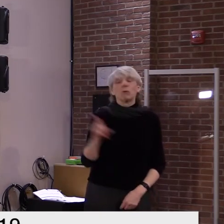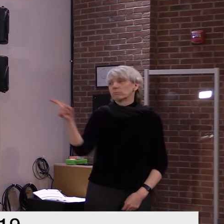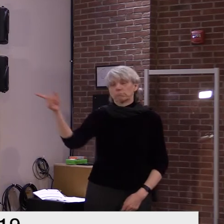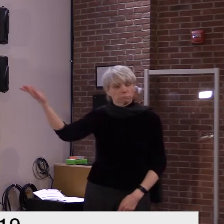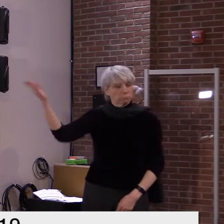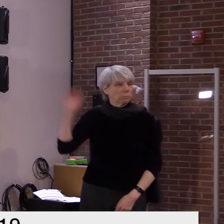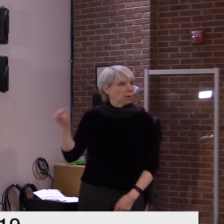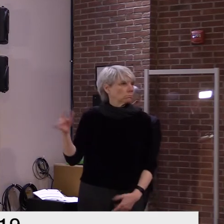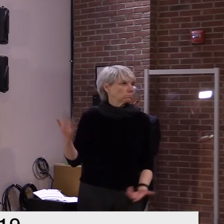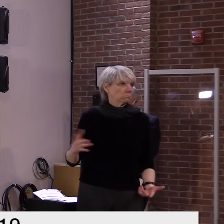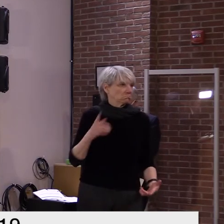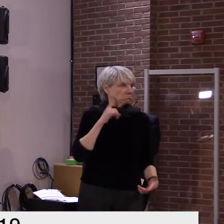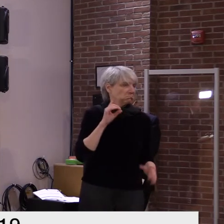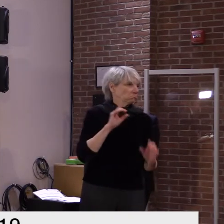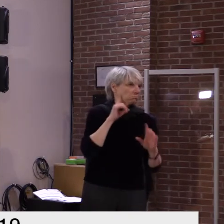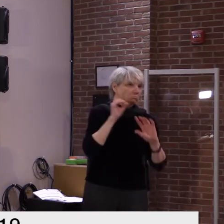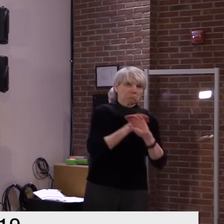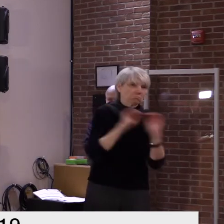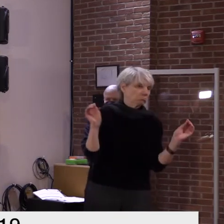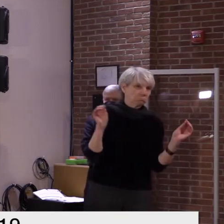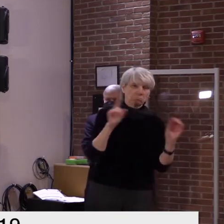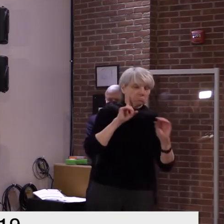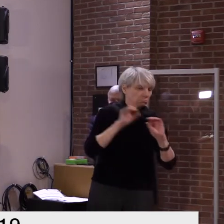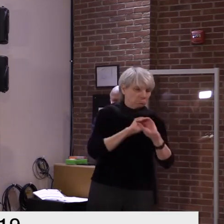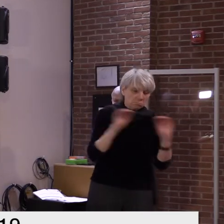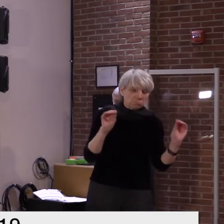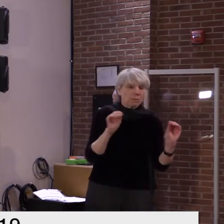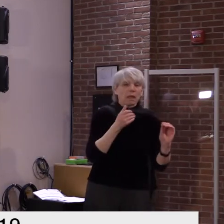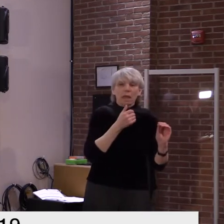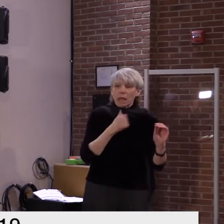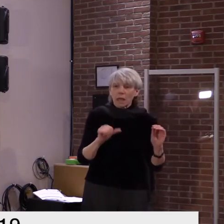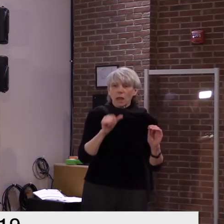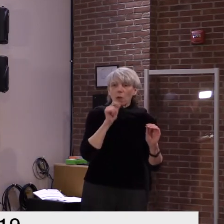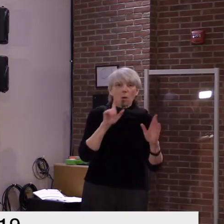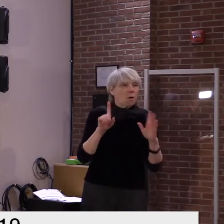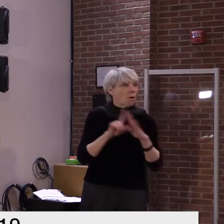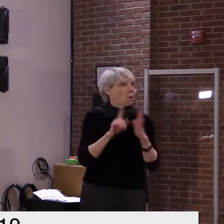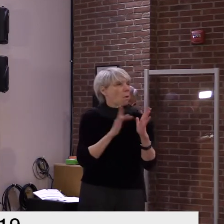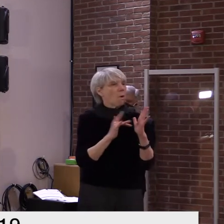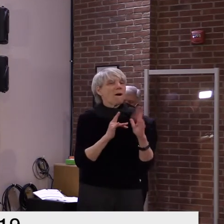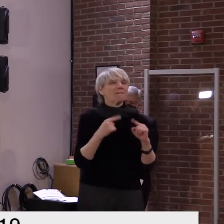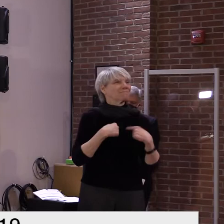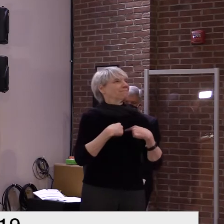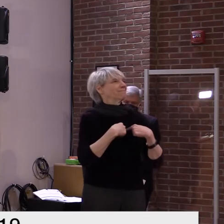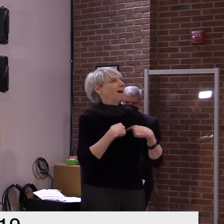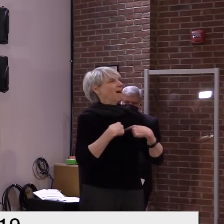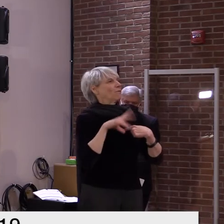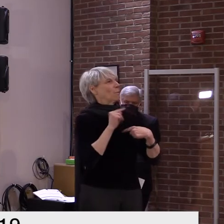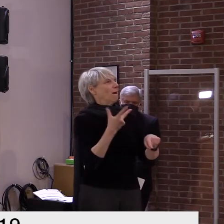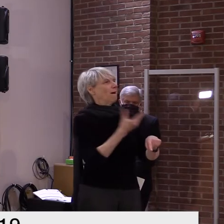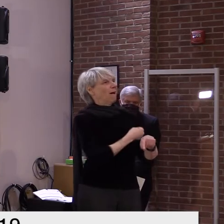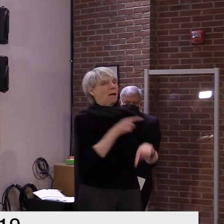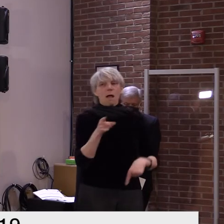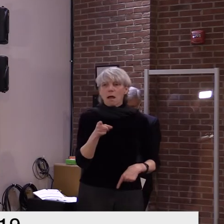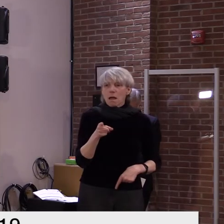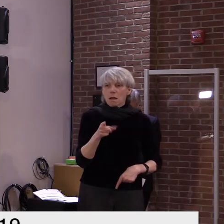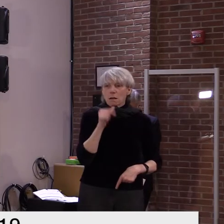We haven't, and again, I don't believe we have found any of those cases here in Vermont.